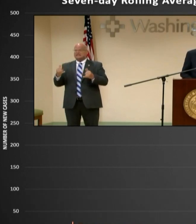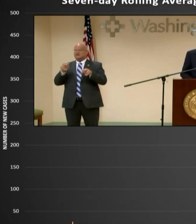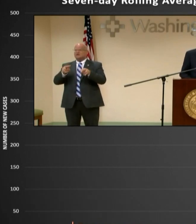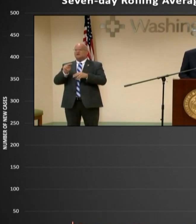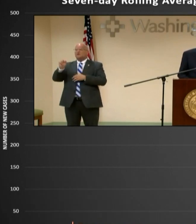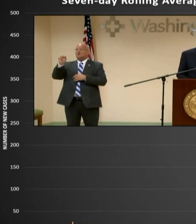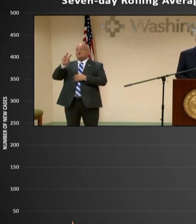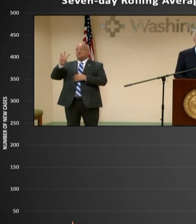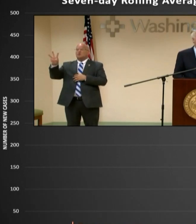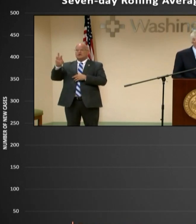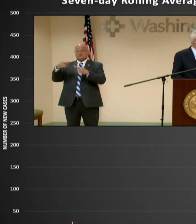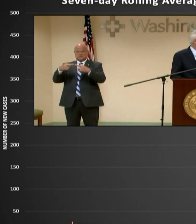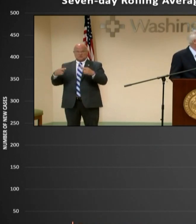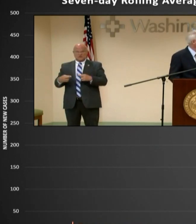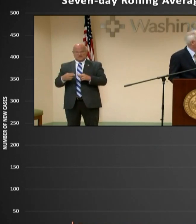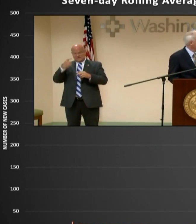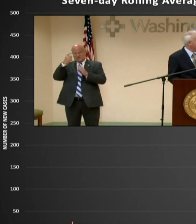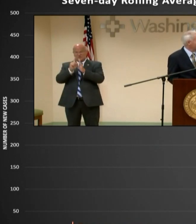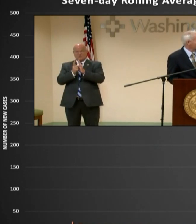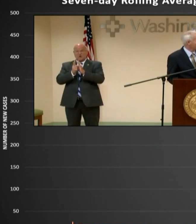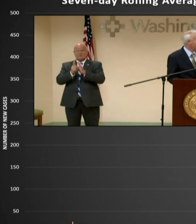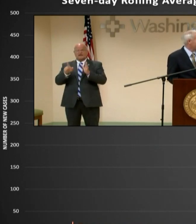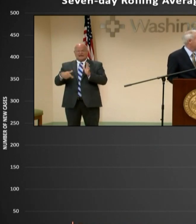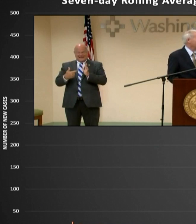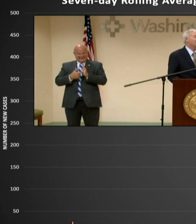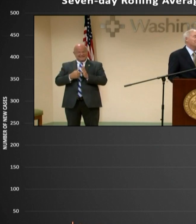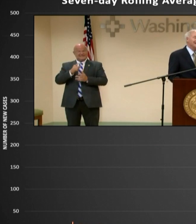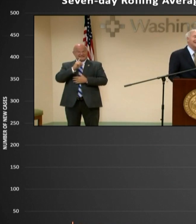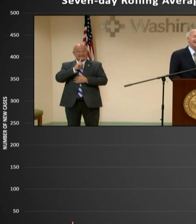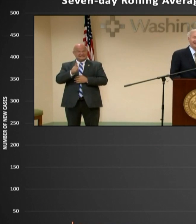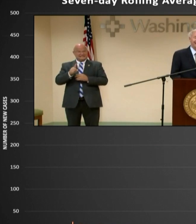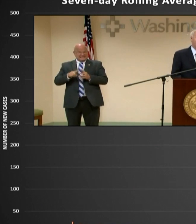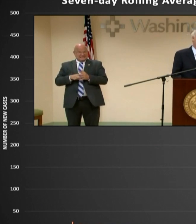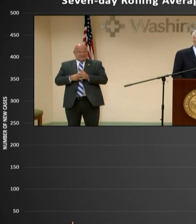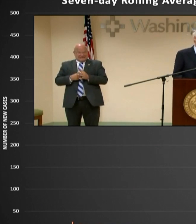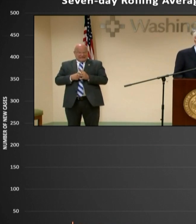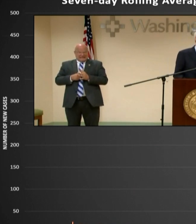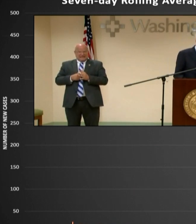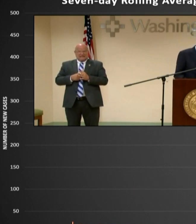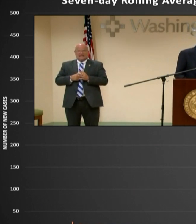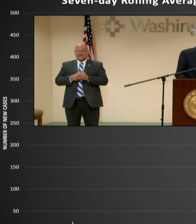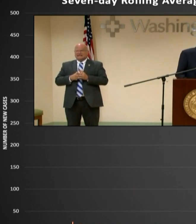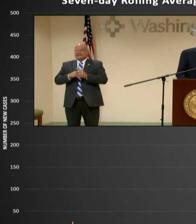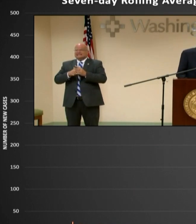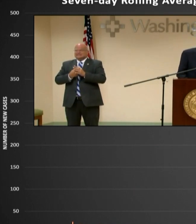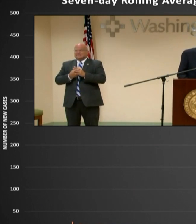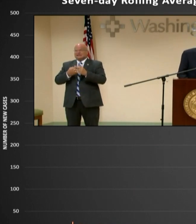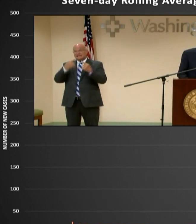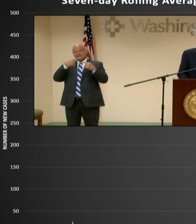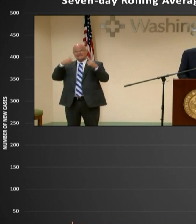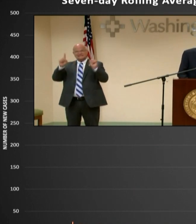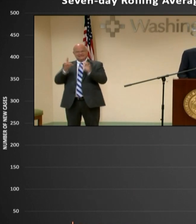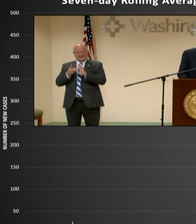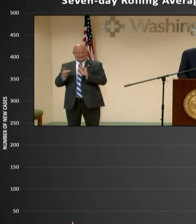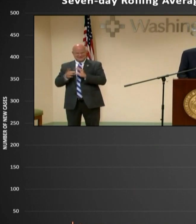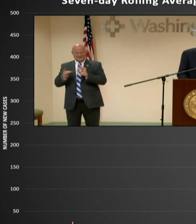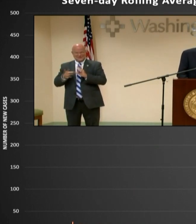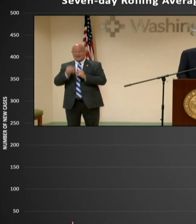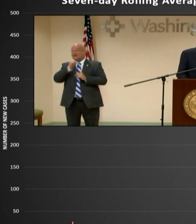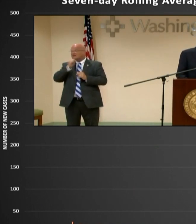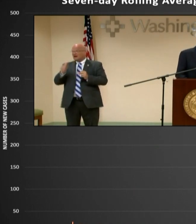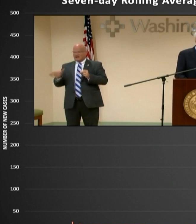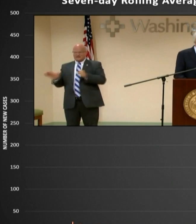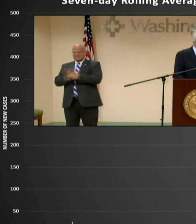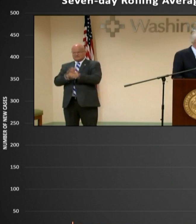at the Northwest region for a moment, and this is a beginning, I should say it's a beginning success story. It's not